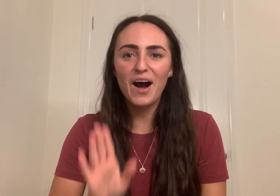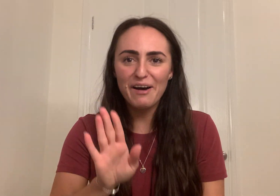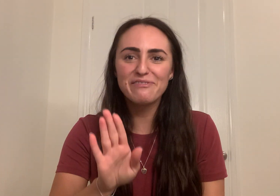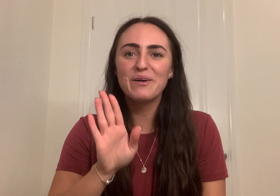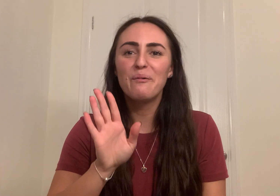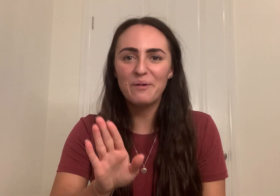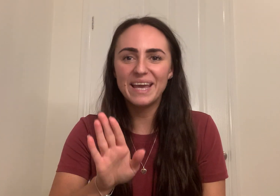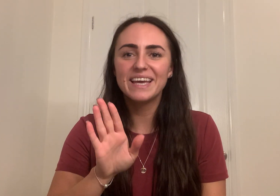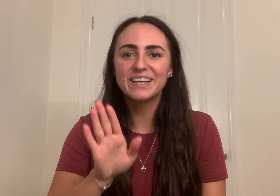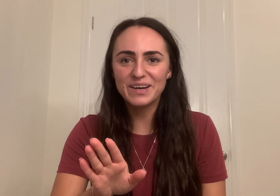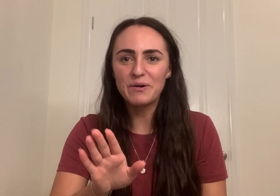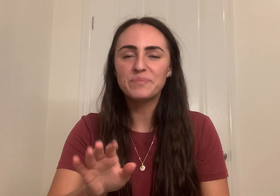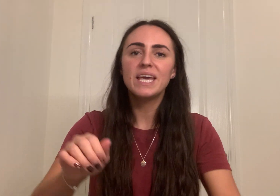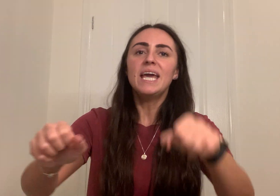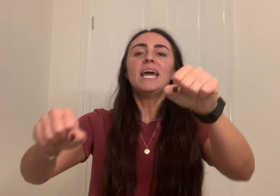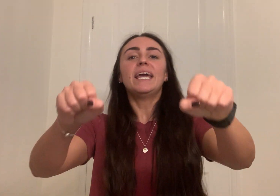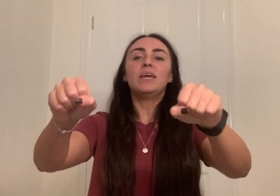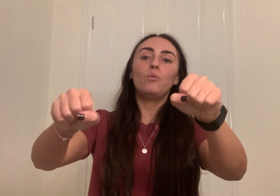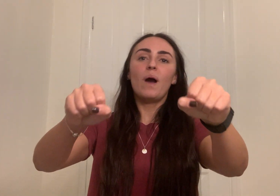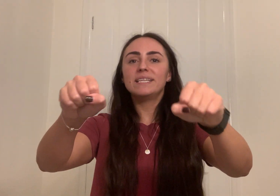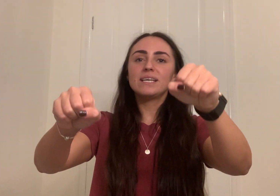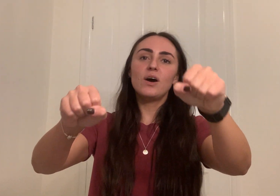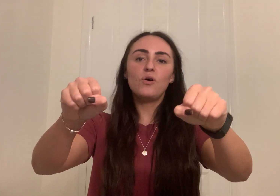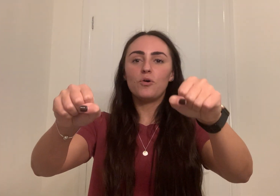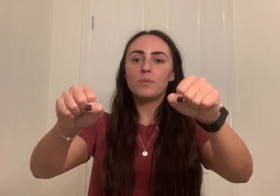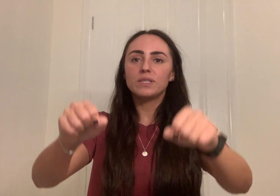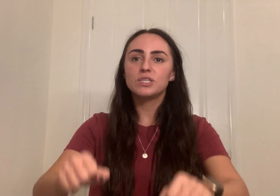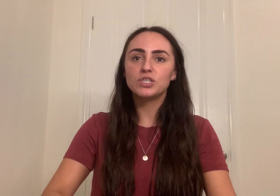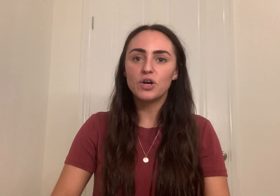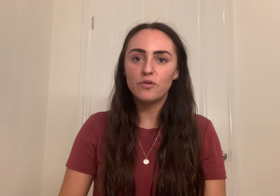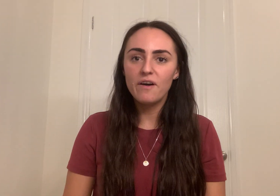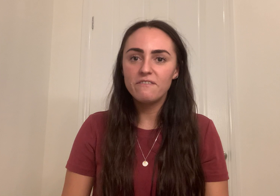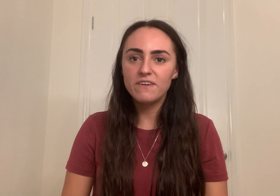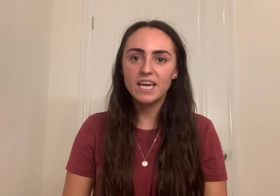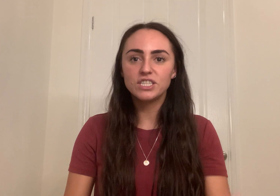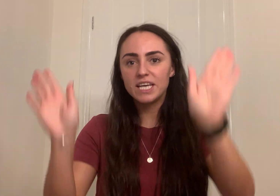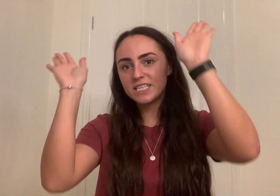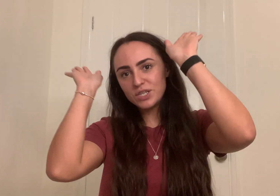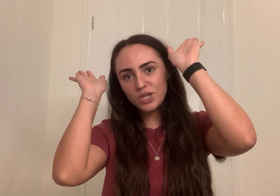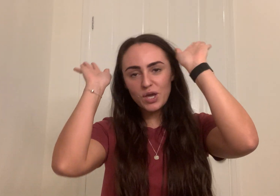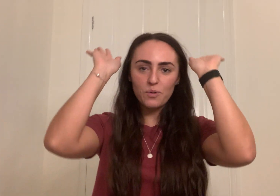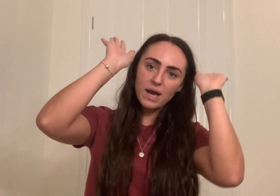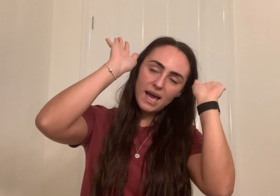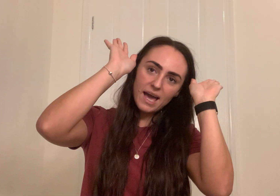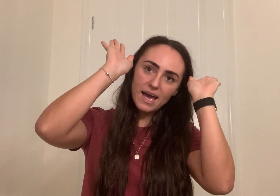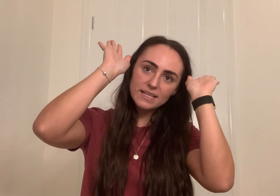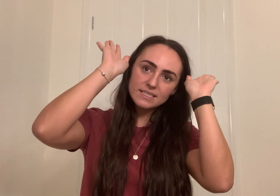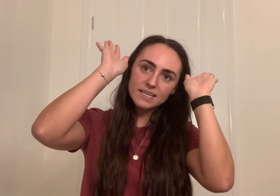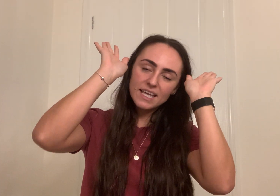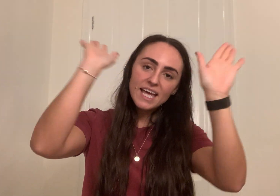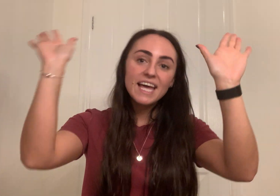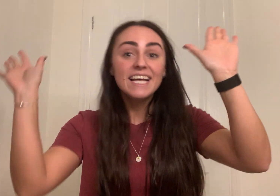off we go. He went home to show Fish his new hat.